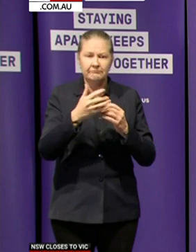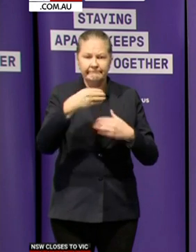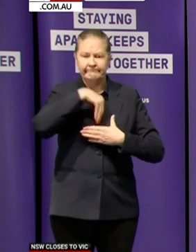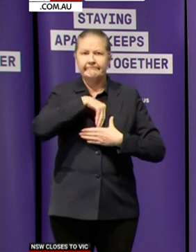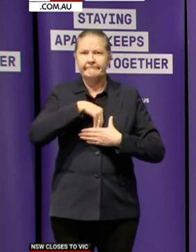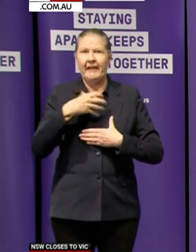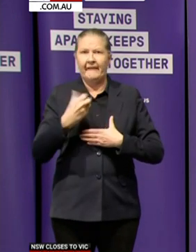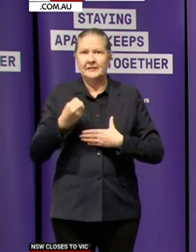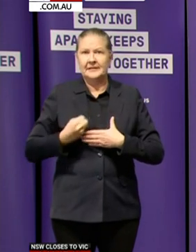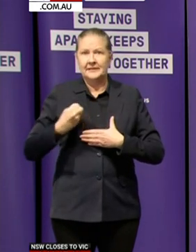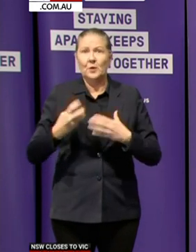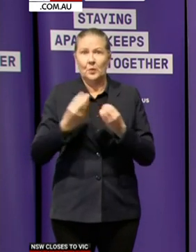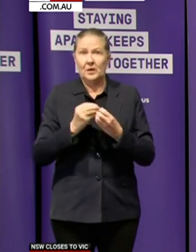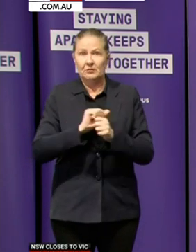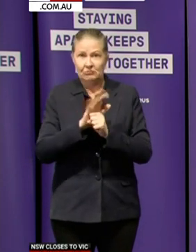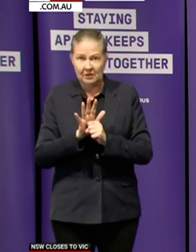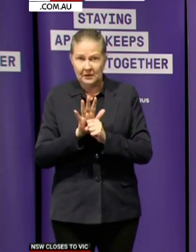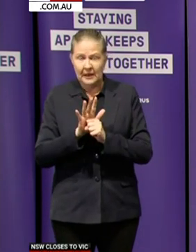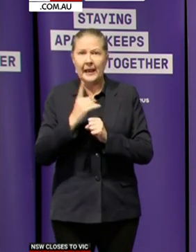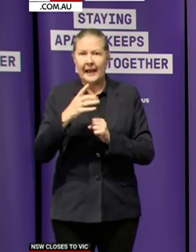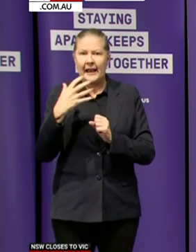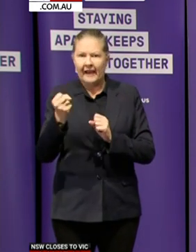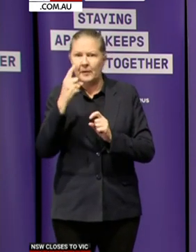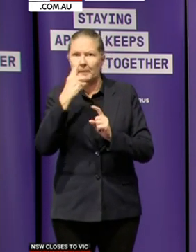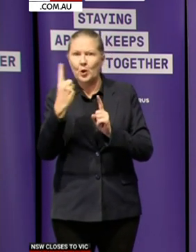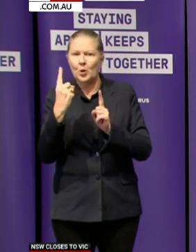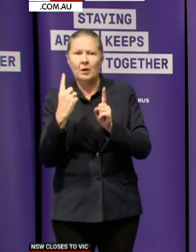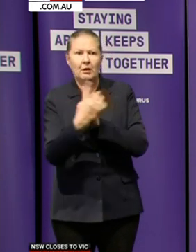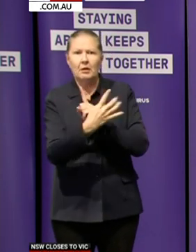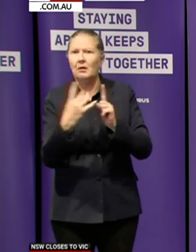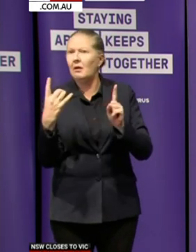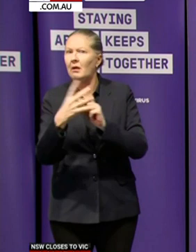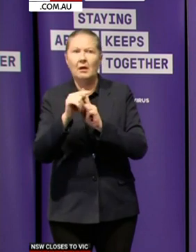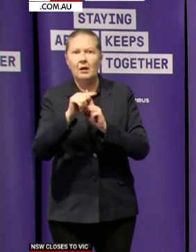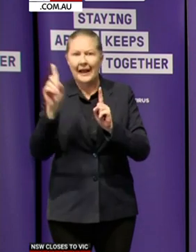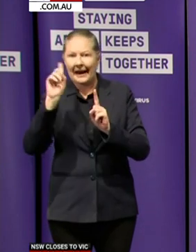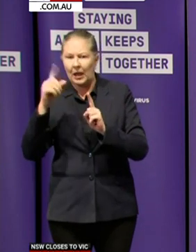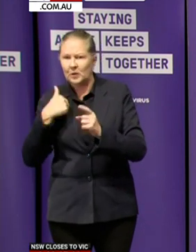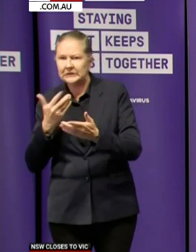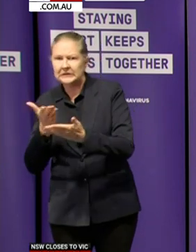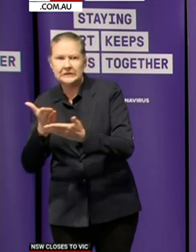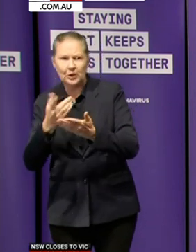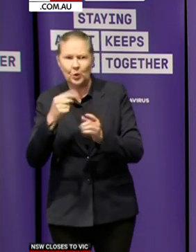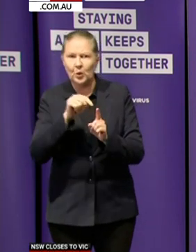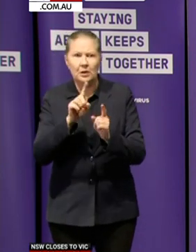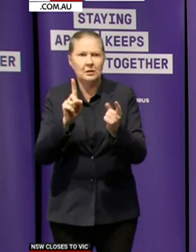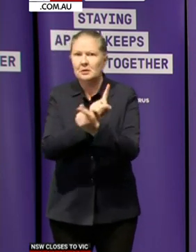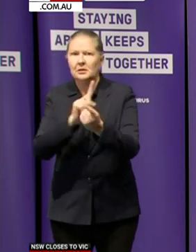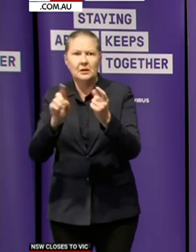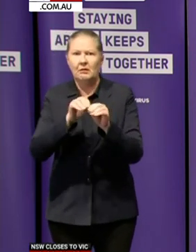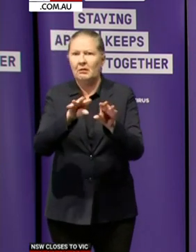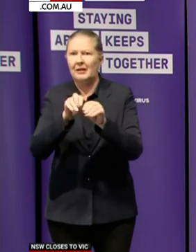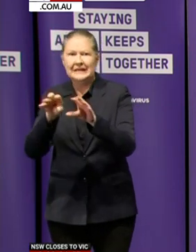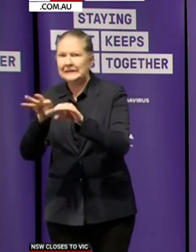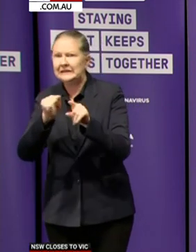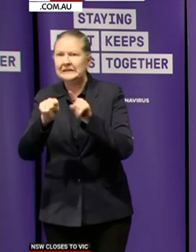many thousands more close contacts who are being worked with in terms of trying to